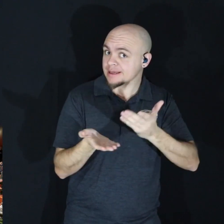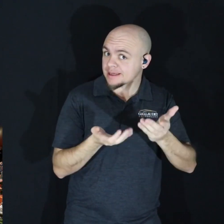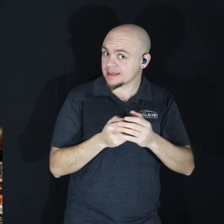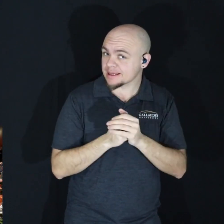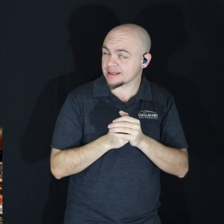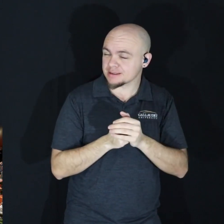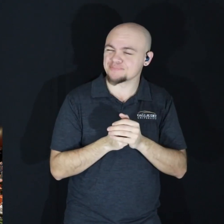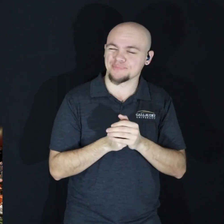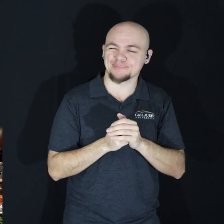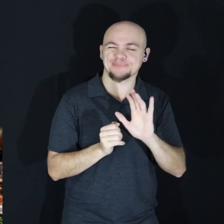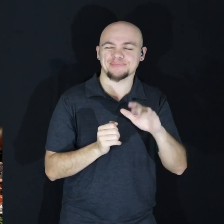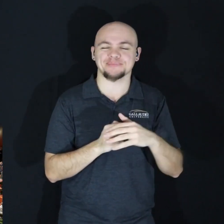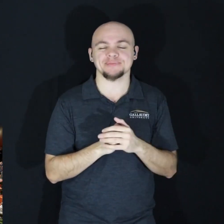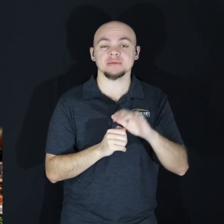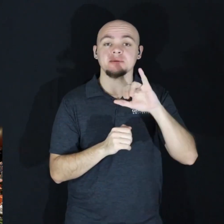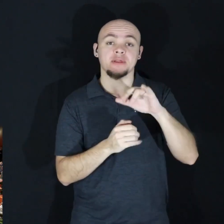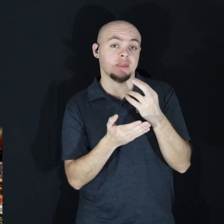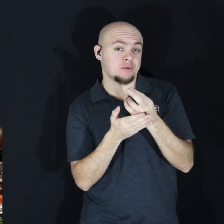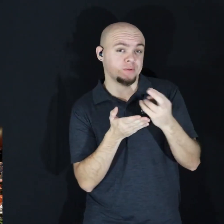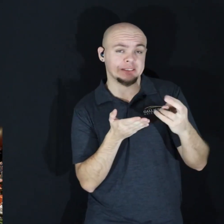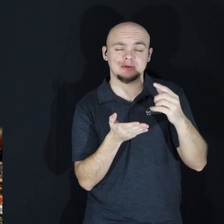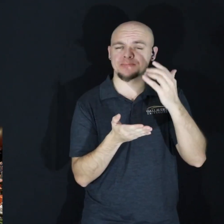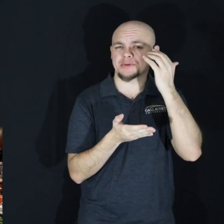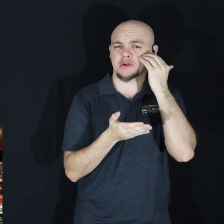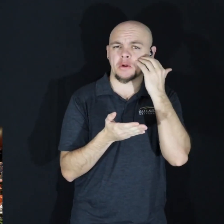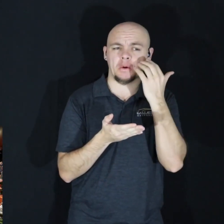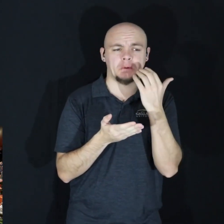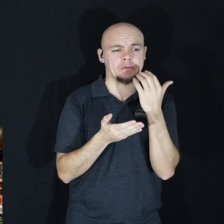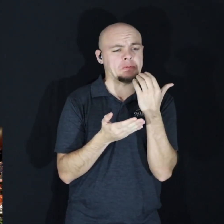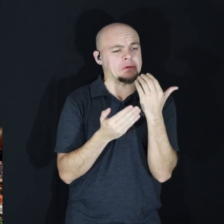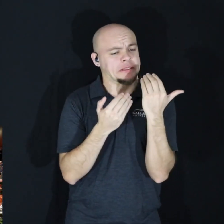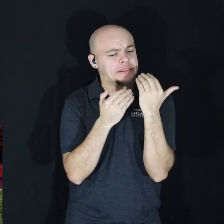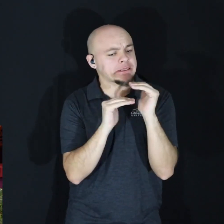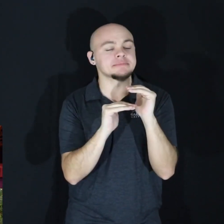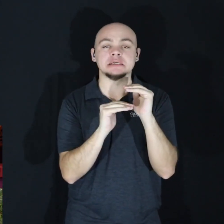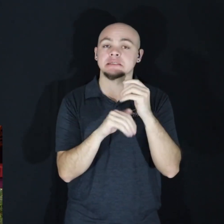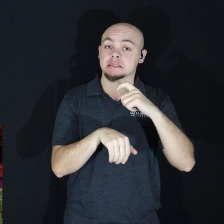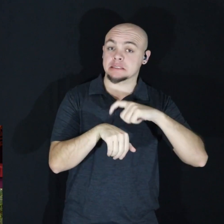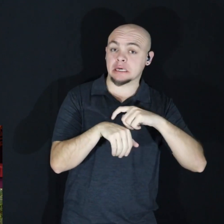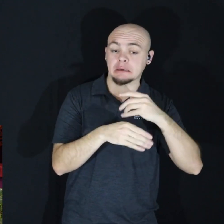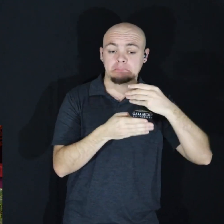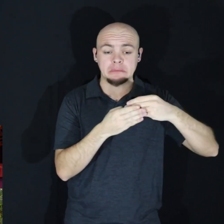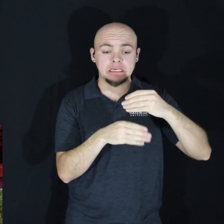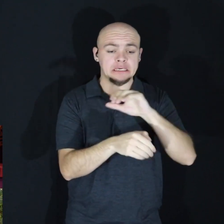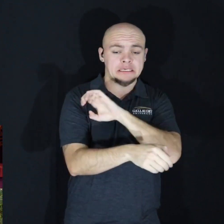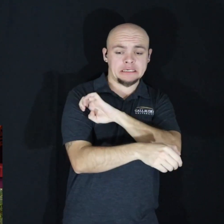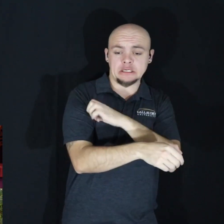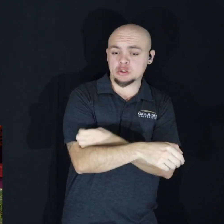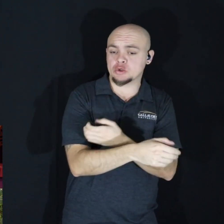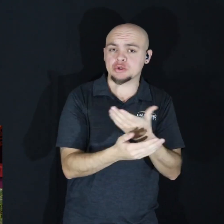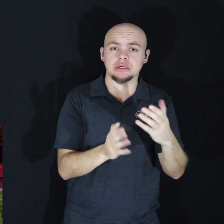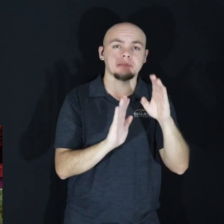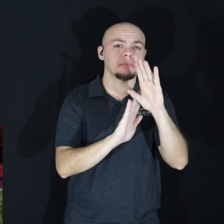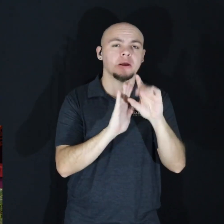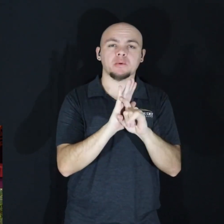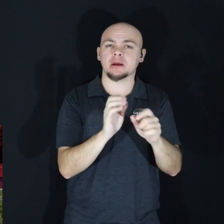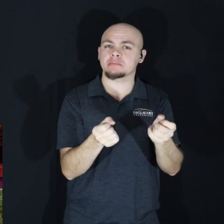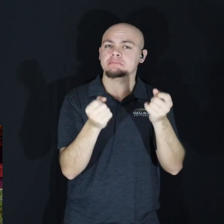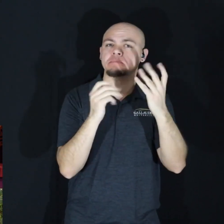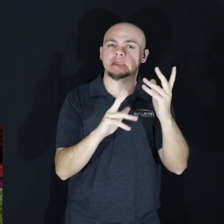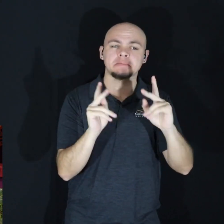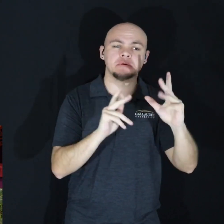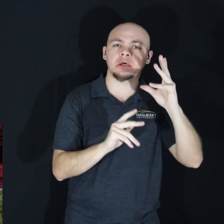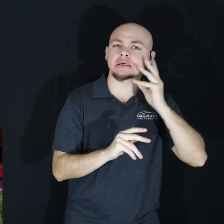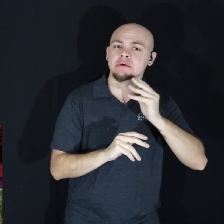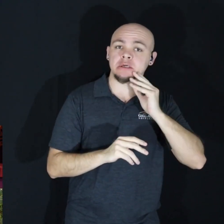But we know that those resources are scarce. Time, money, energy. Many of us come from a background where it's not normal to share your